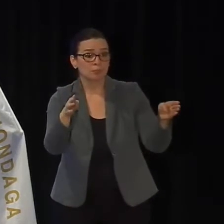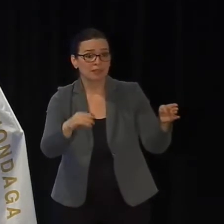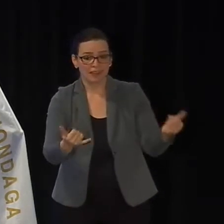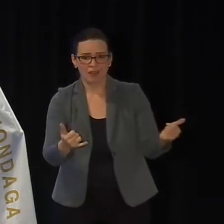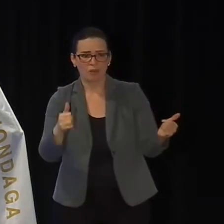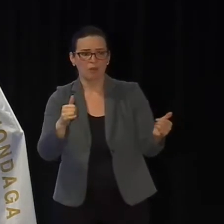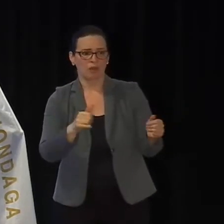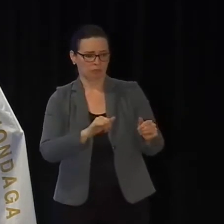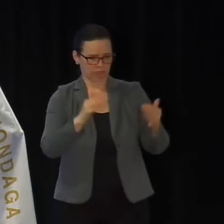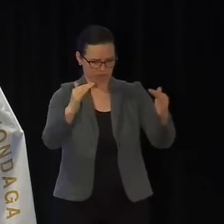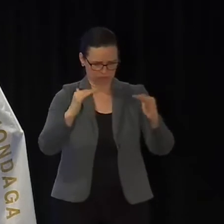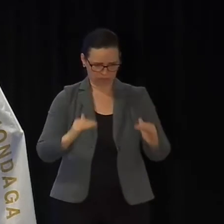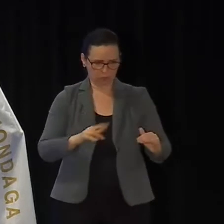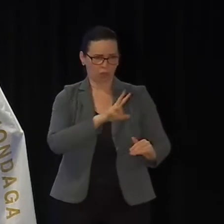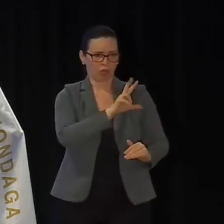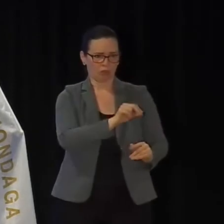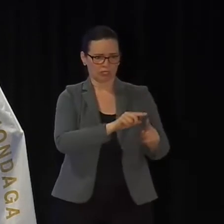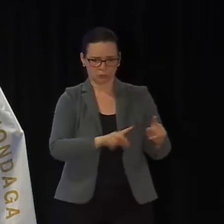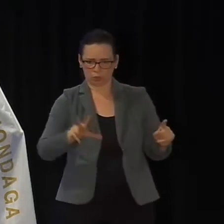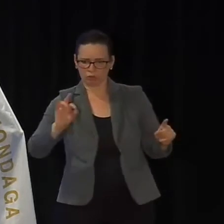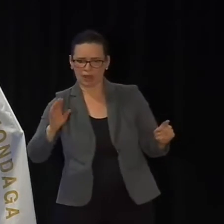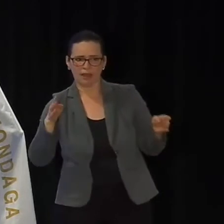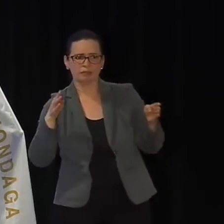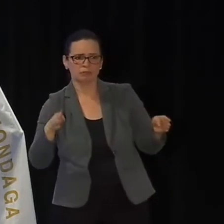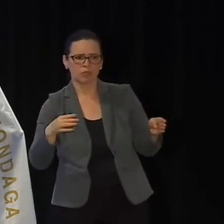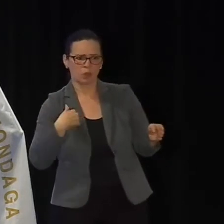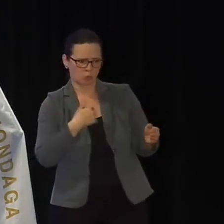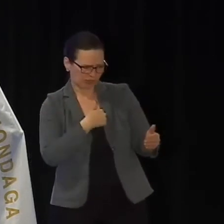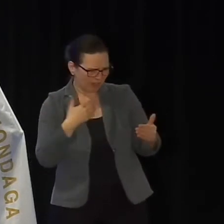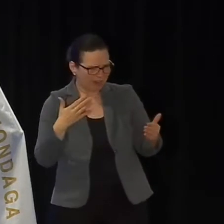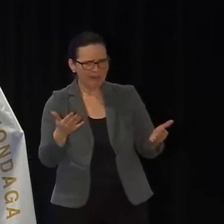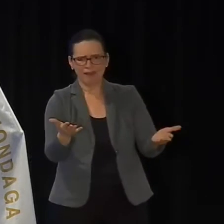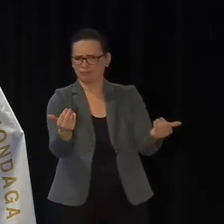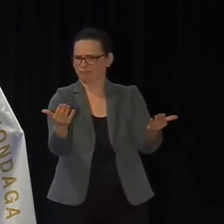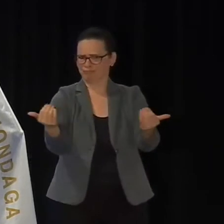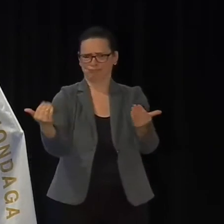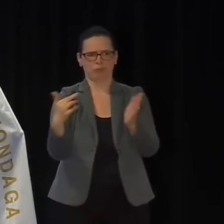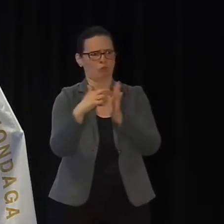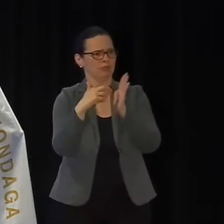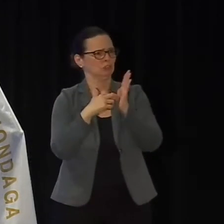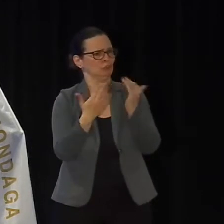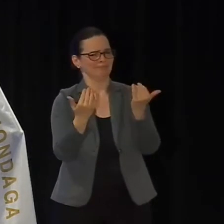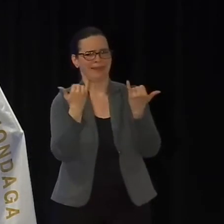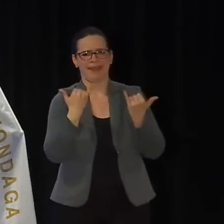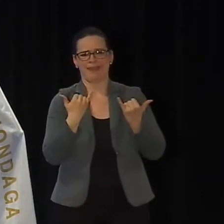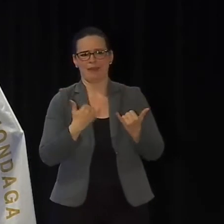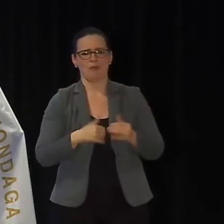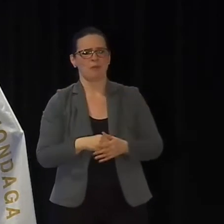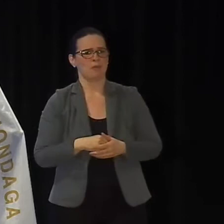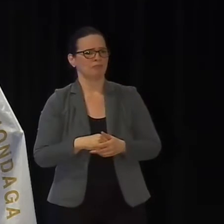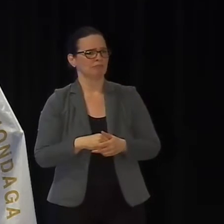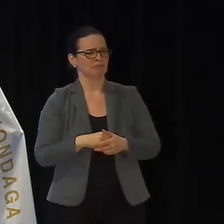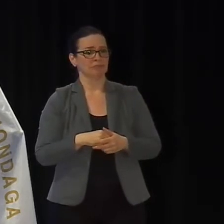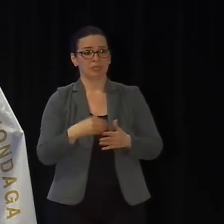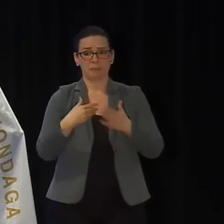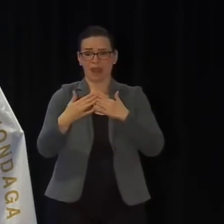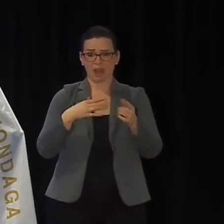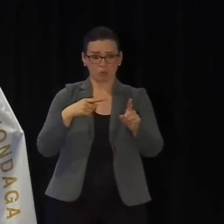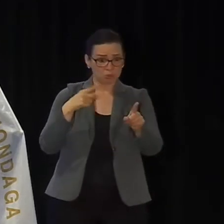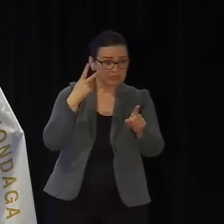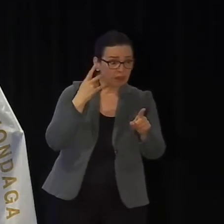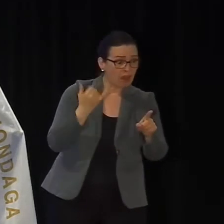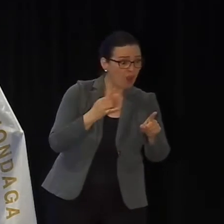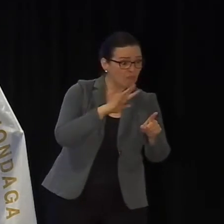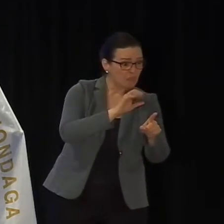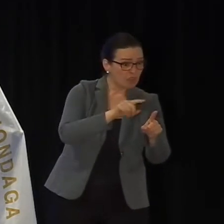to 40 waiting list, but we vaccinated people last week that were 40 to 50. But the news in this is you're not waiting till 8 in the morning